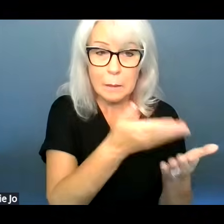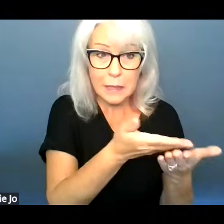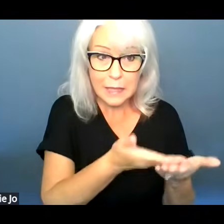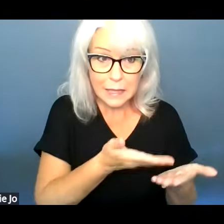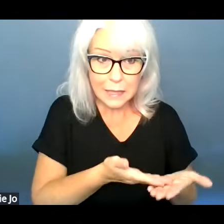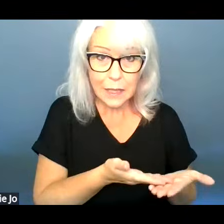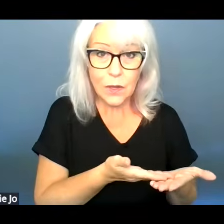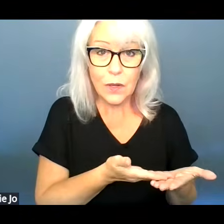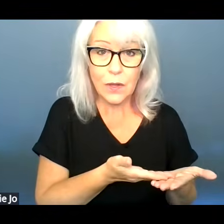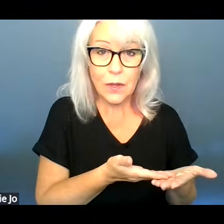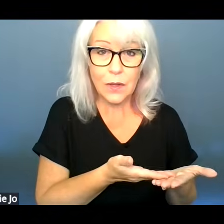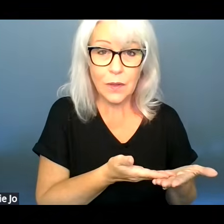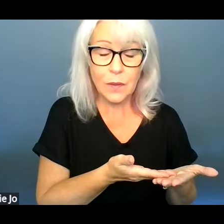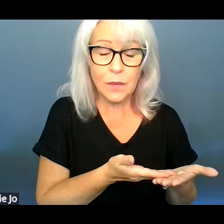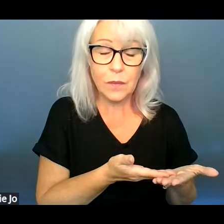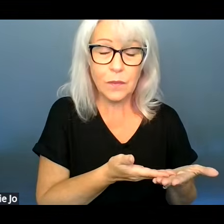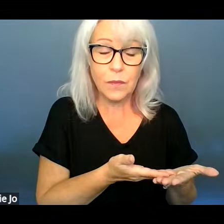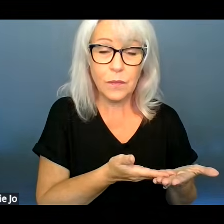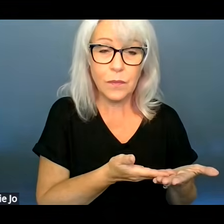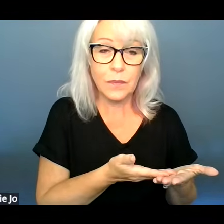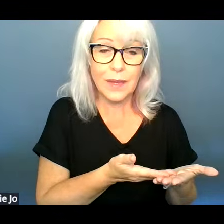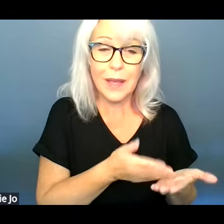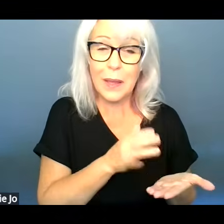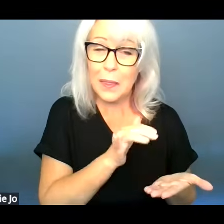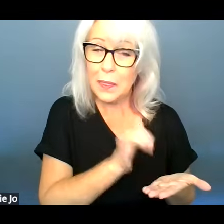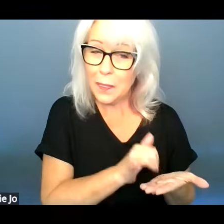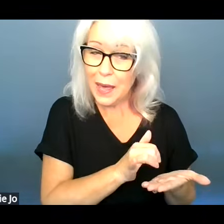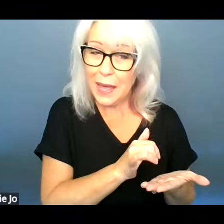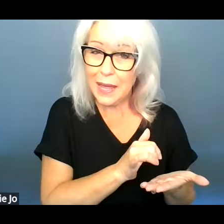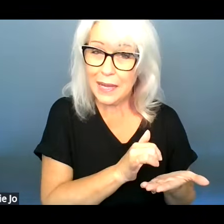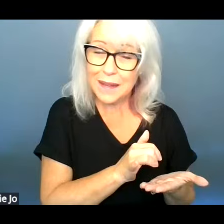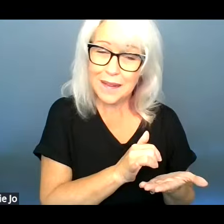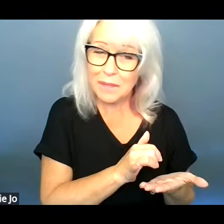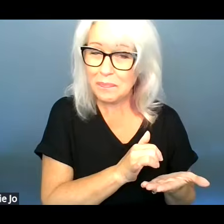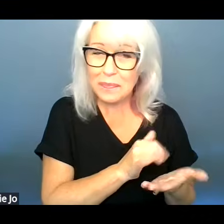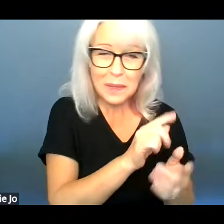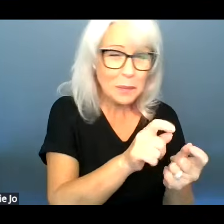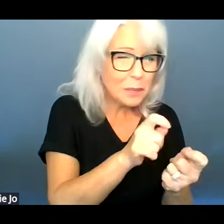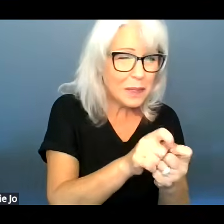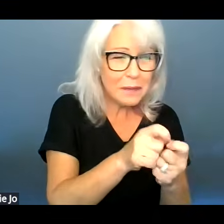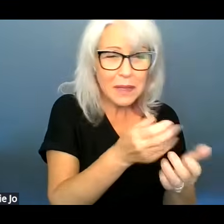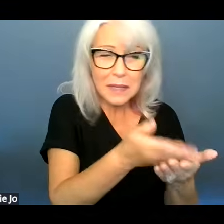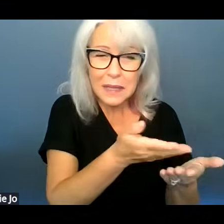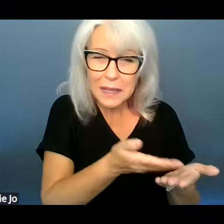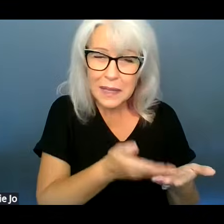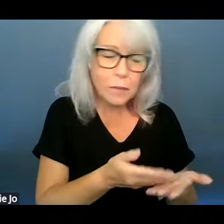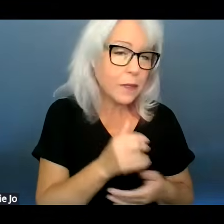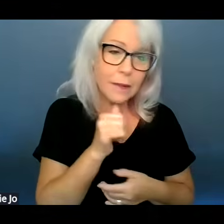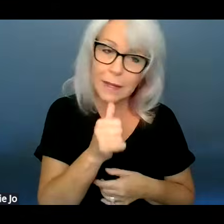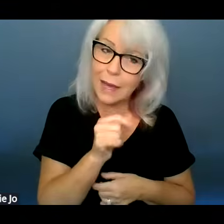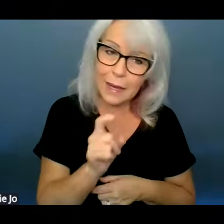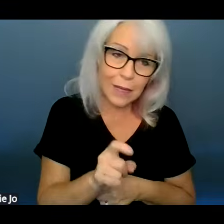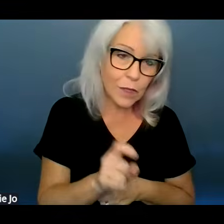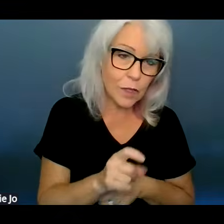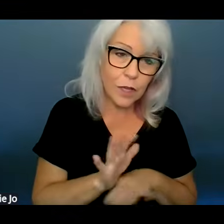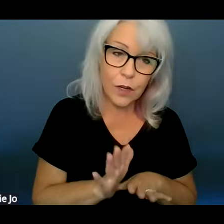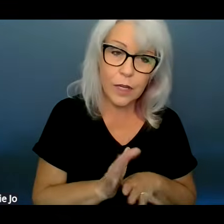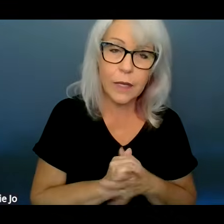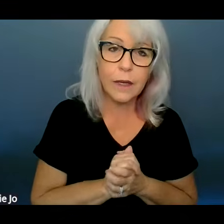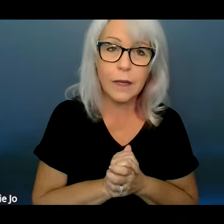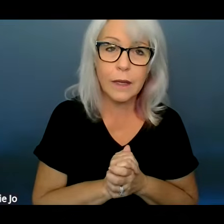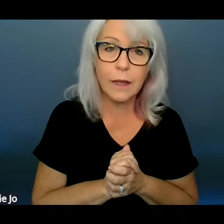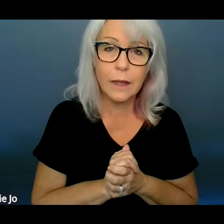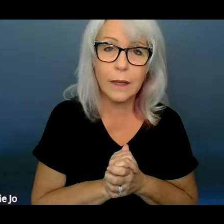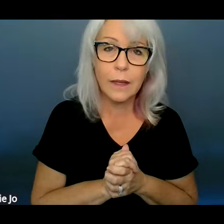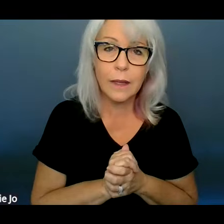which I think you're suggesting, that kind of detail is unnecessary and that the Court of Appeals has said that kind of detail